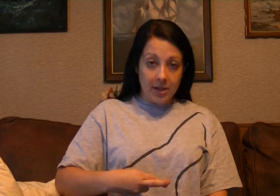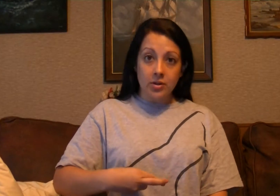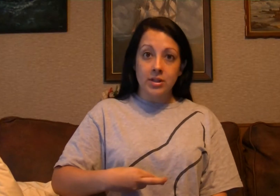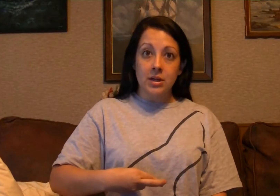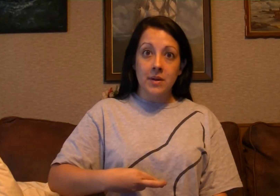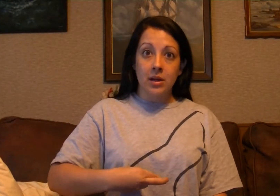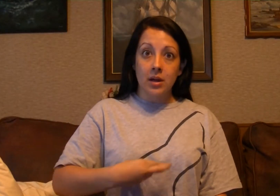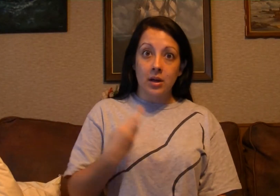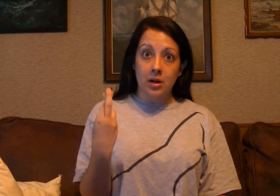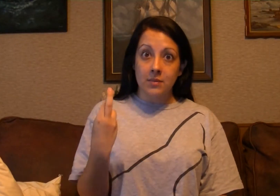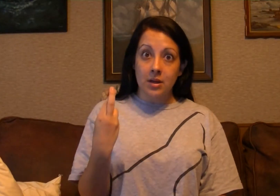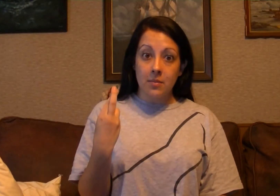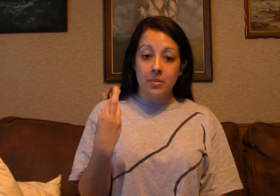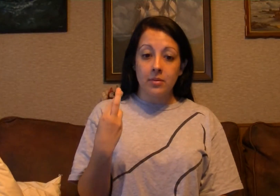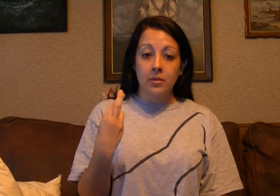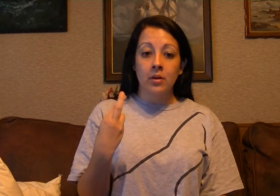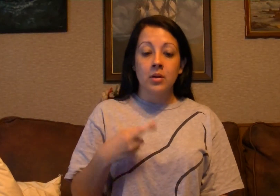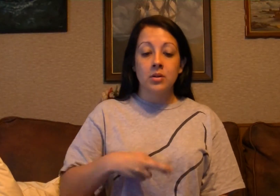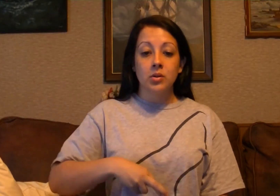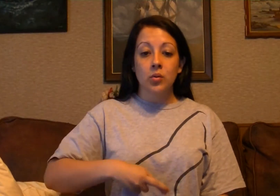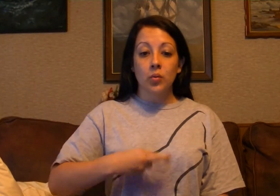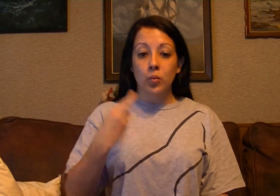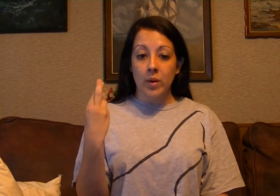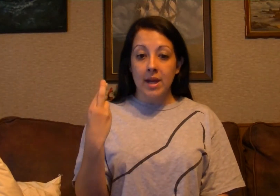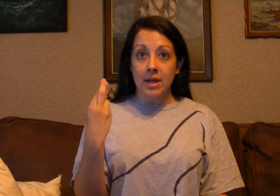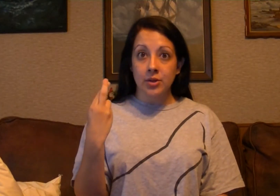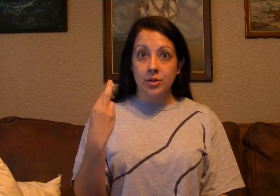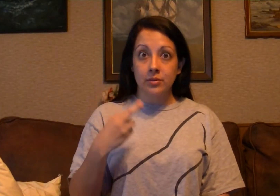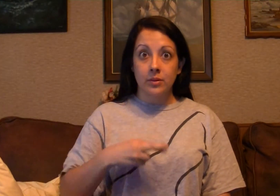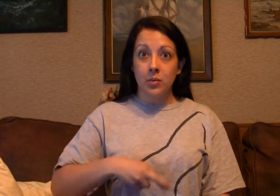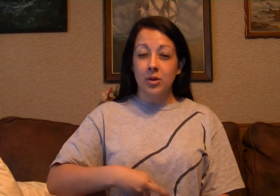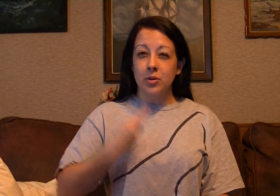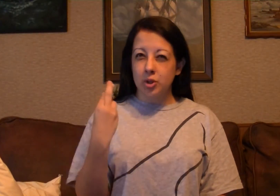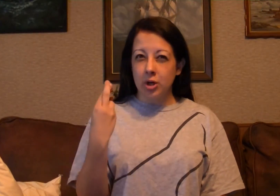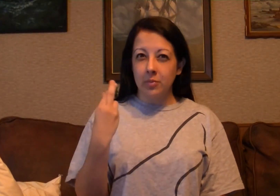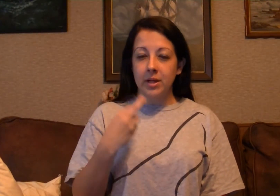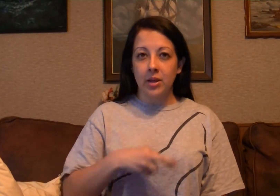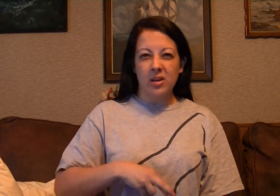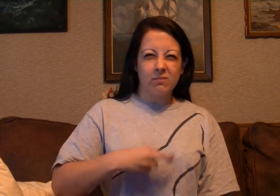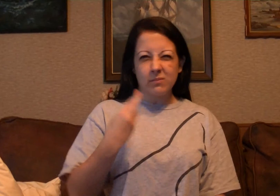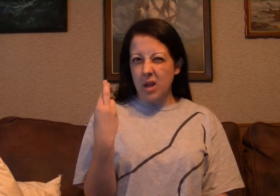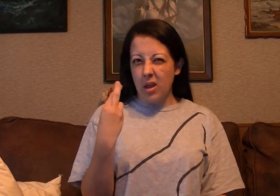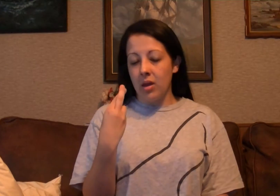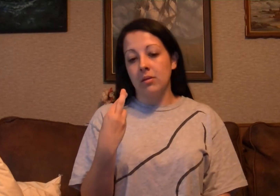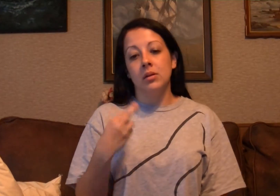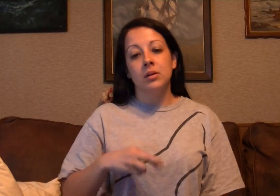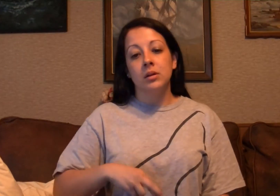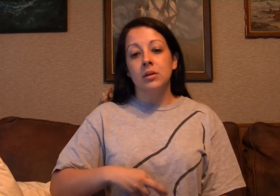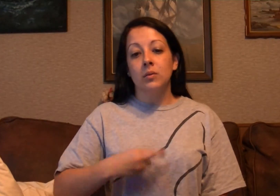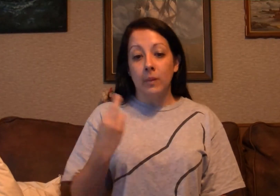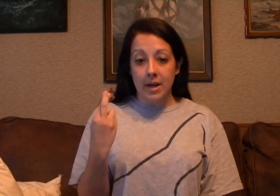your stomach and comes up. So rage. You want to do it sharply, like meh.